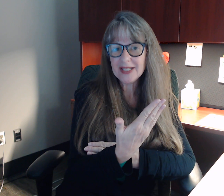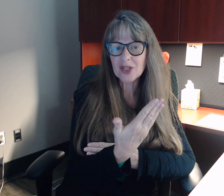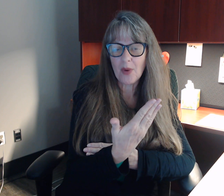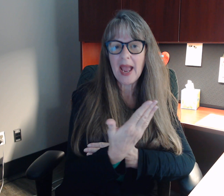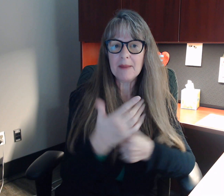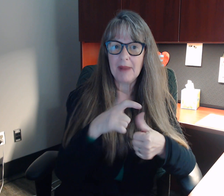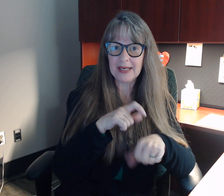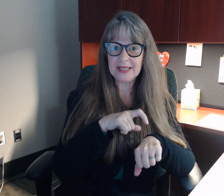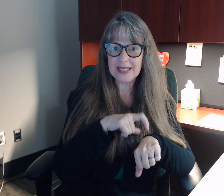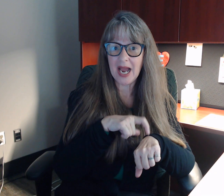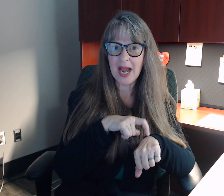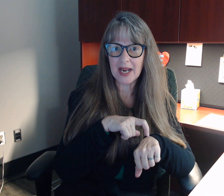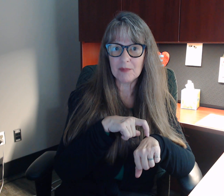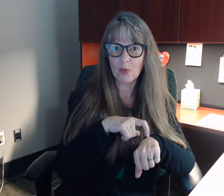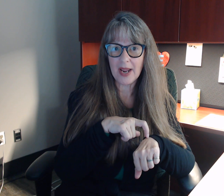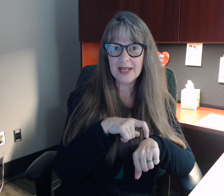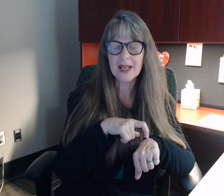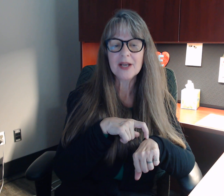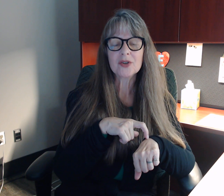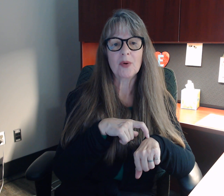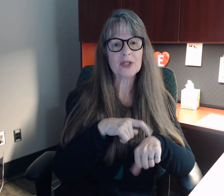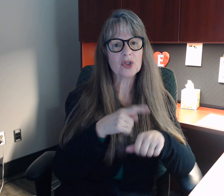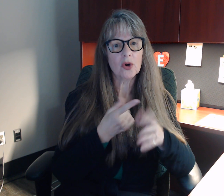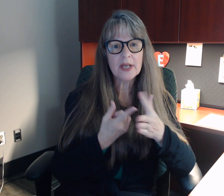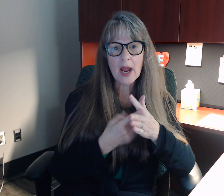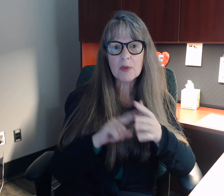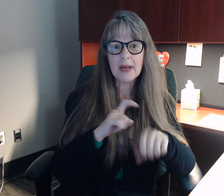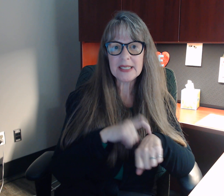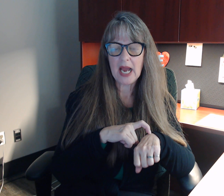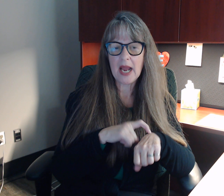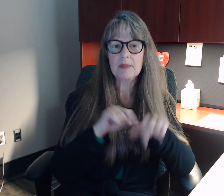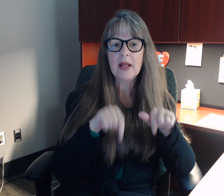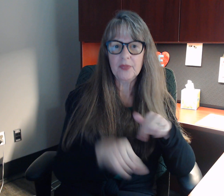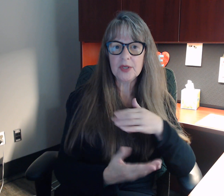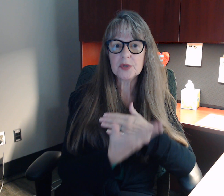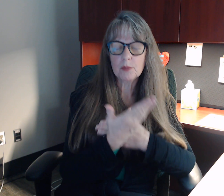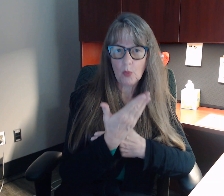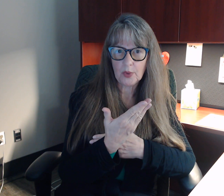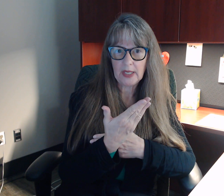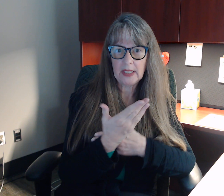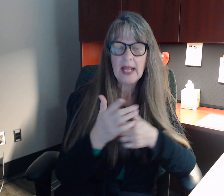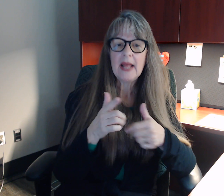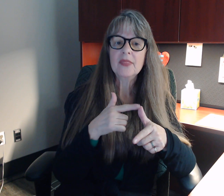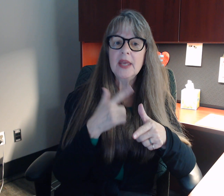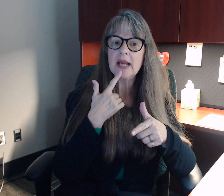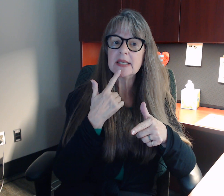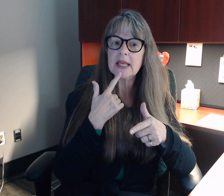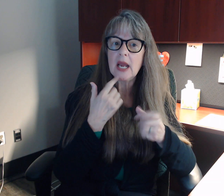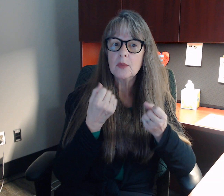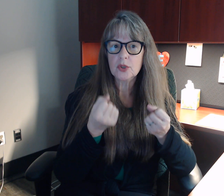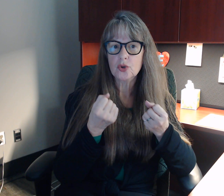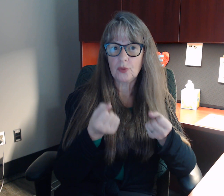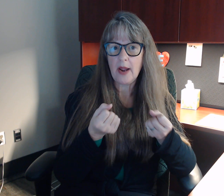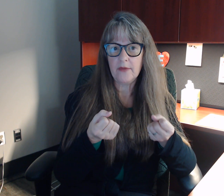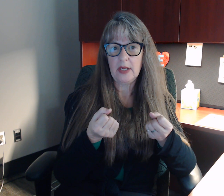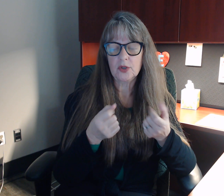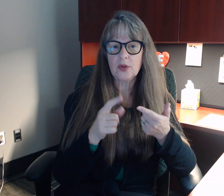so I had my time, right? So I started out with my time this morning. Then I said I was driving. So that's